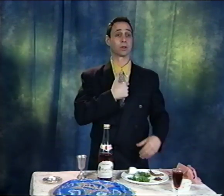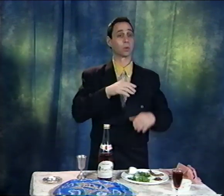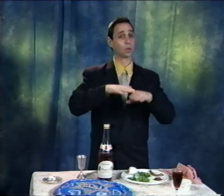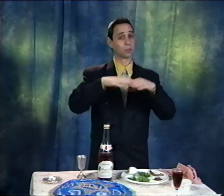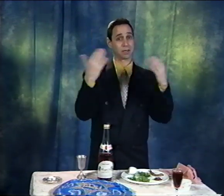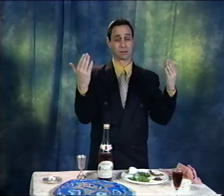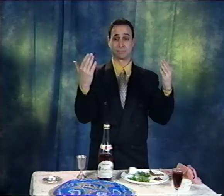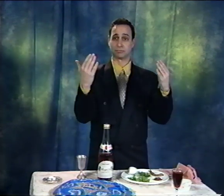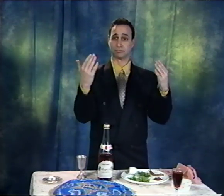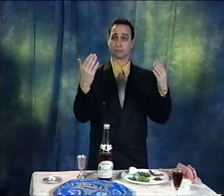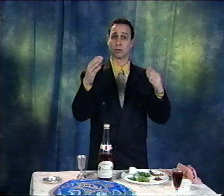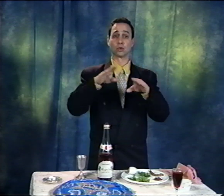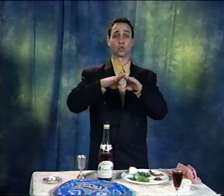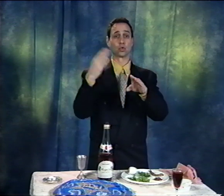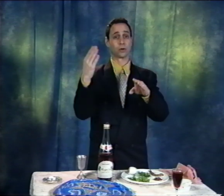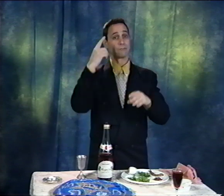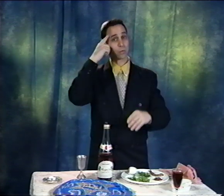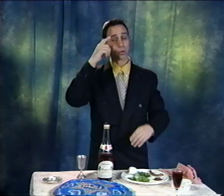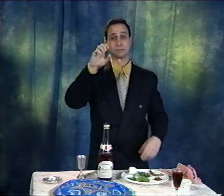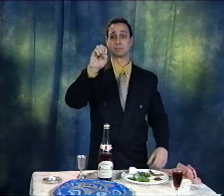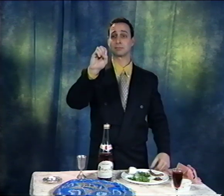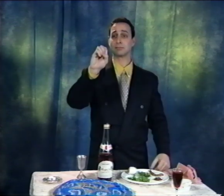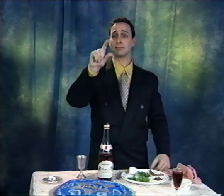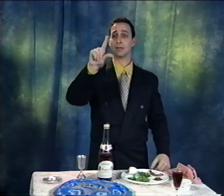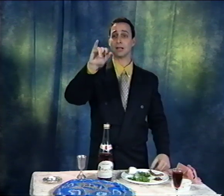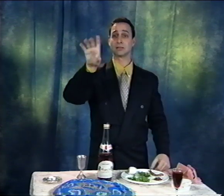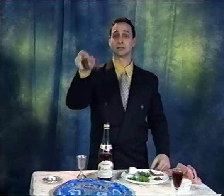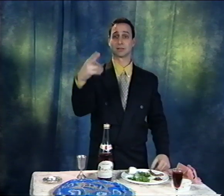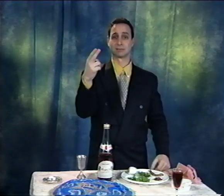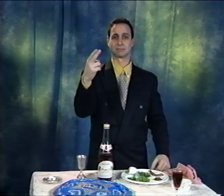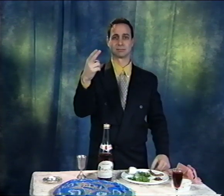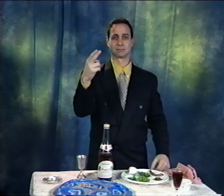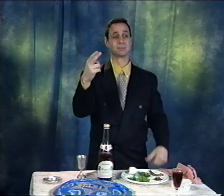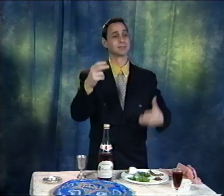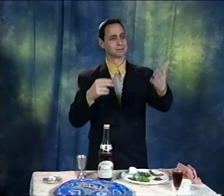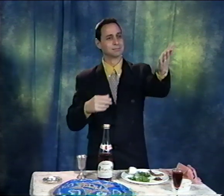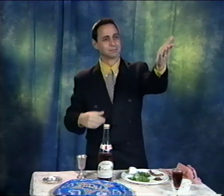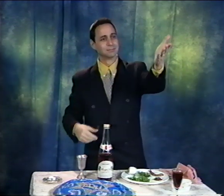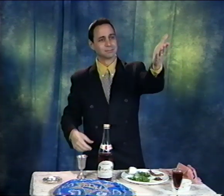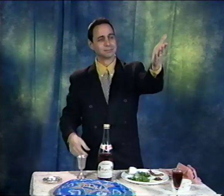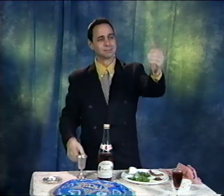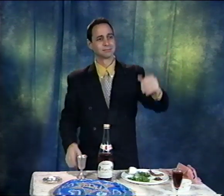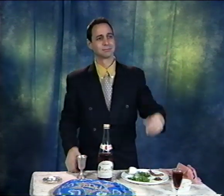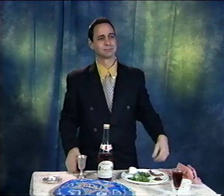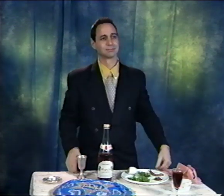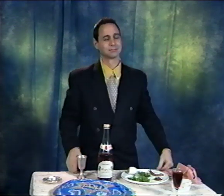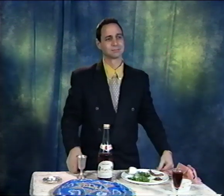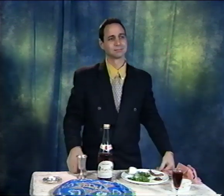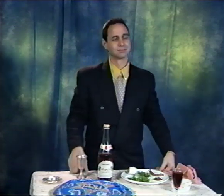Now, we're going to open the door for Elijah. Go ahead, you can do that.